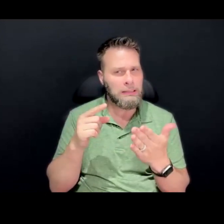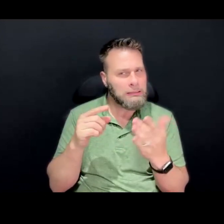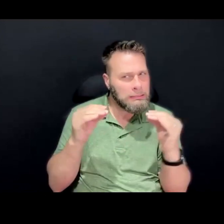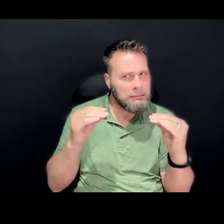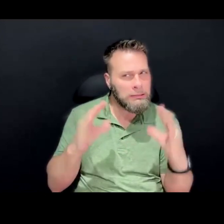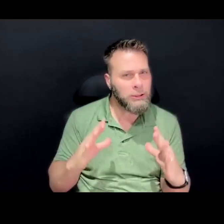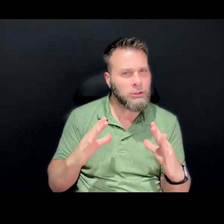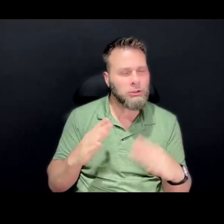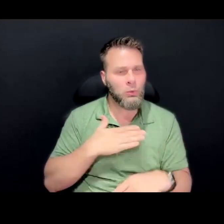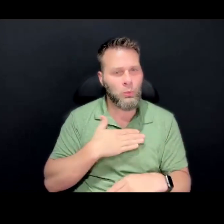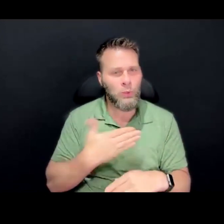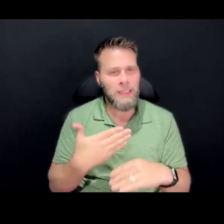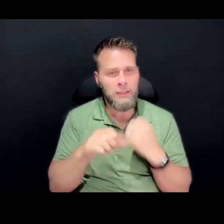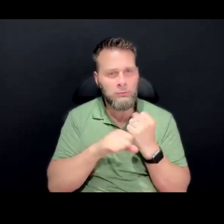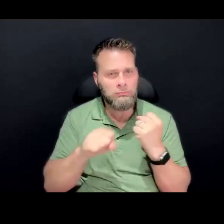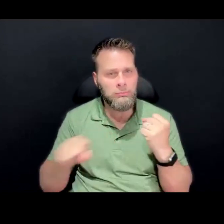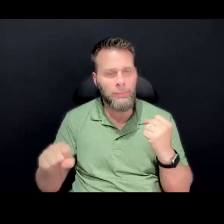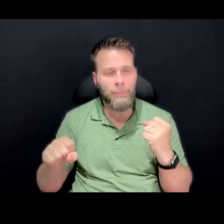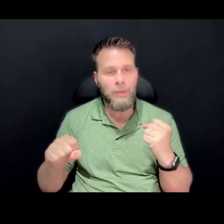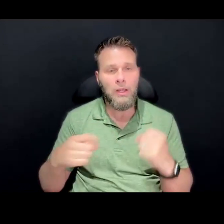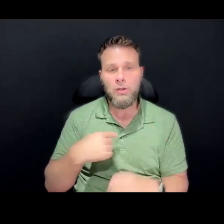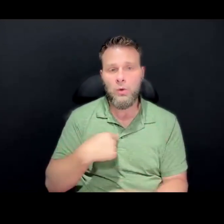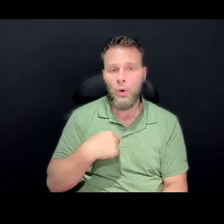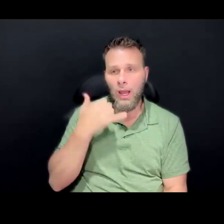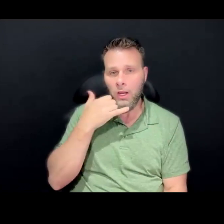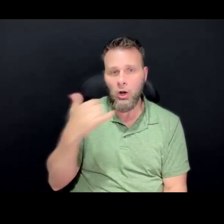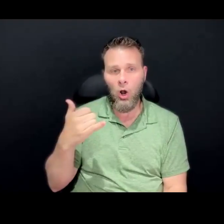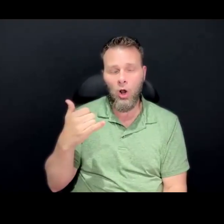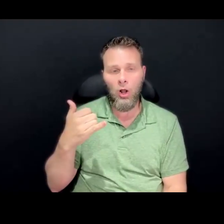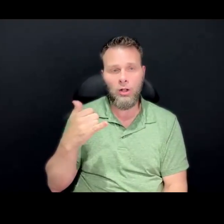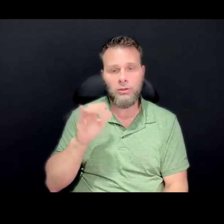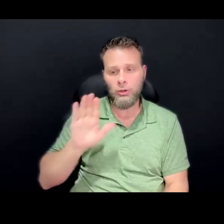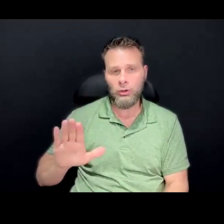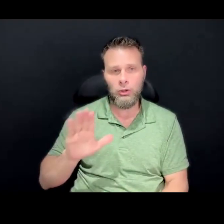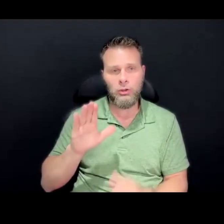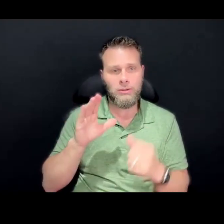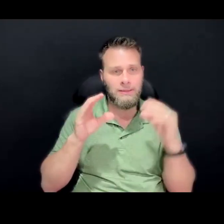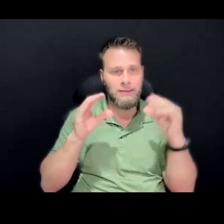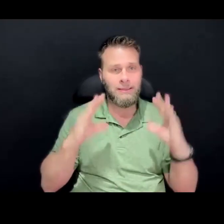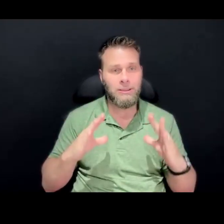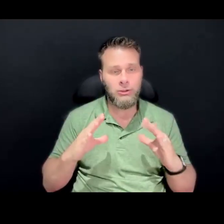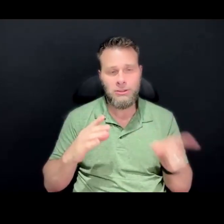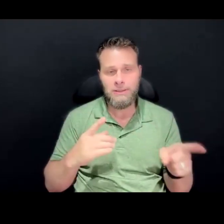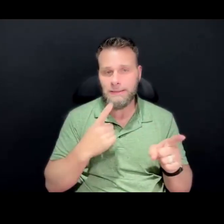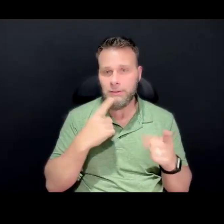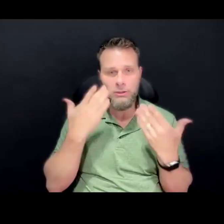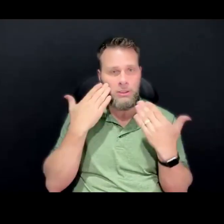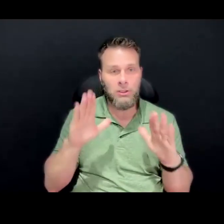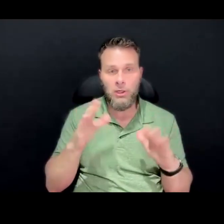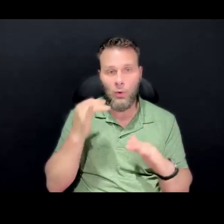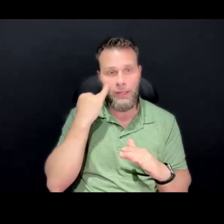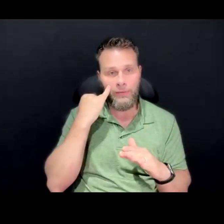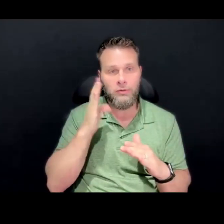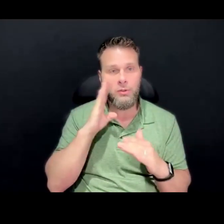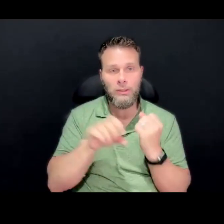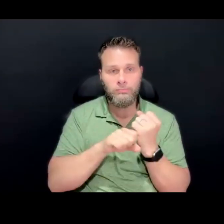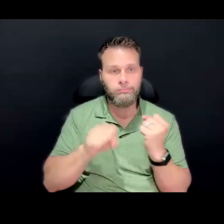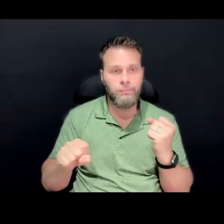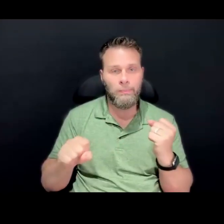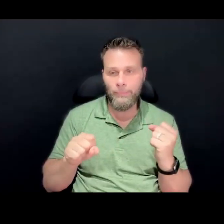privately. This year I called her teacher and she said like she doesn't know yet, like she's gonna do the after school or